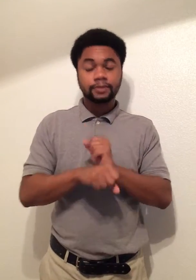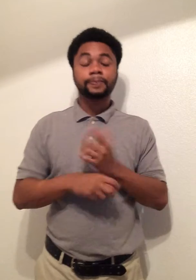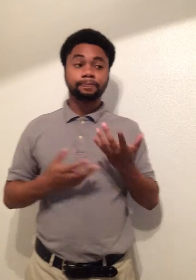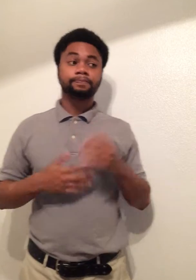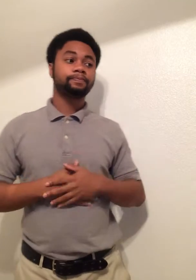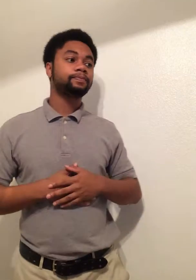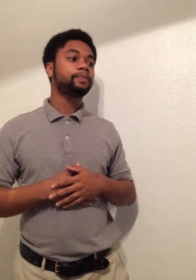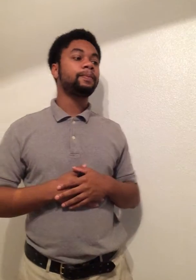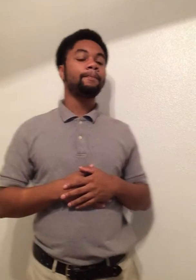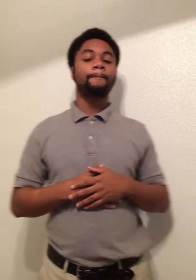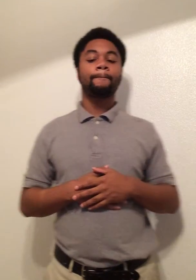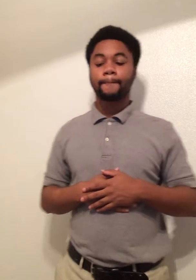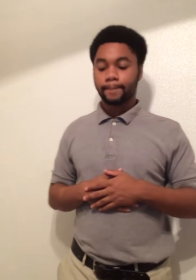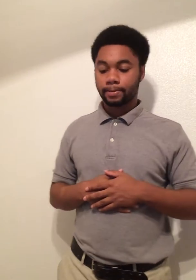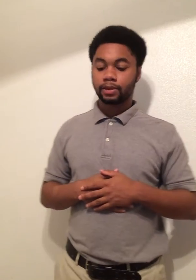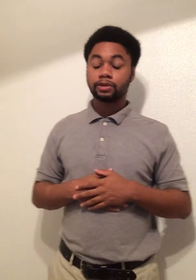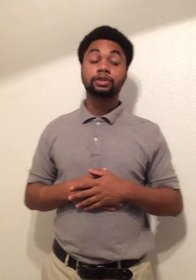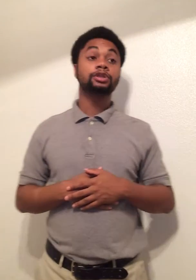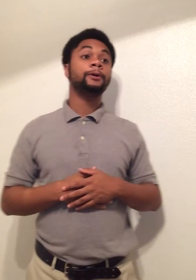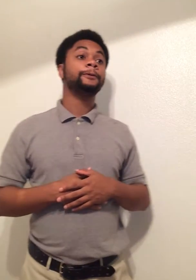We have 16 and a half.